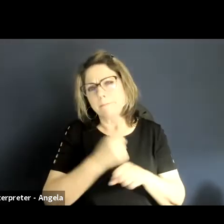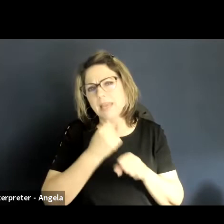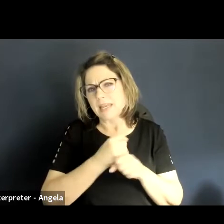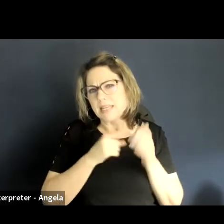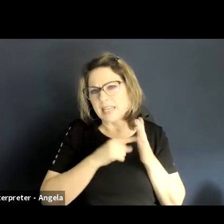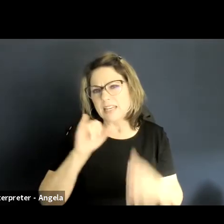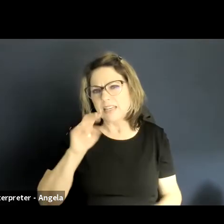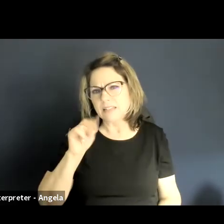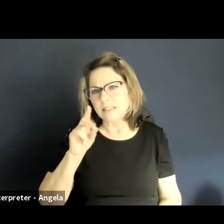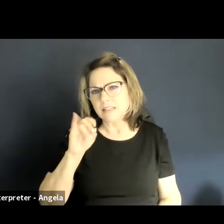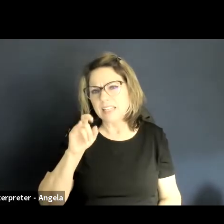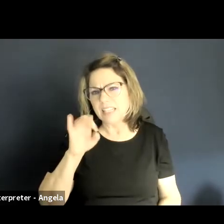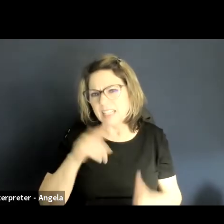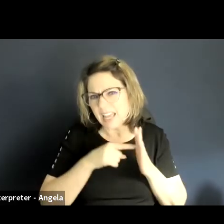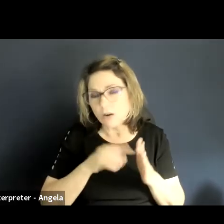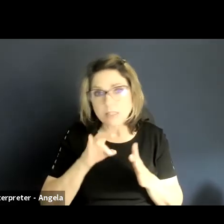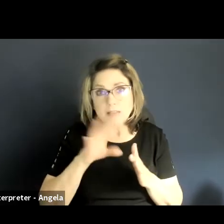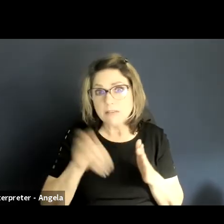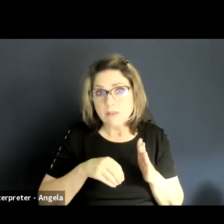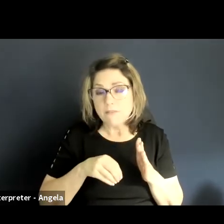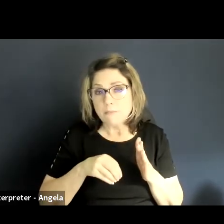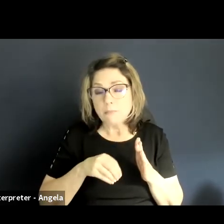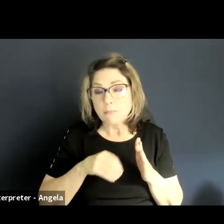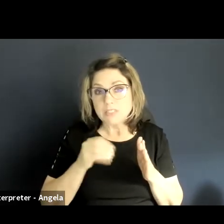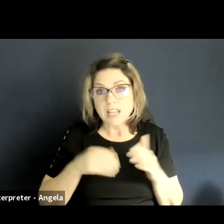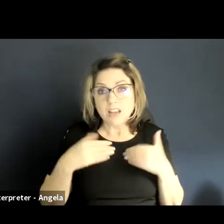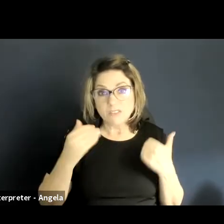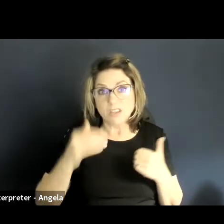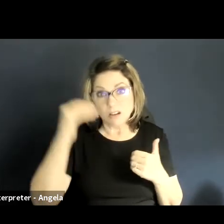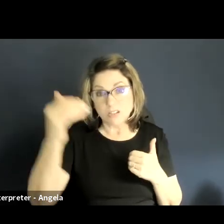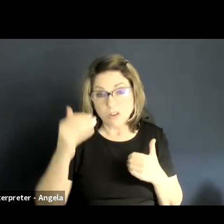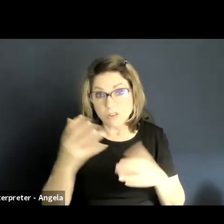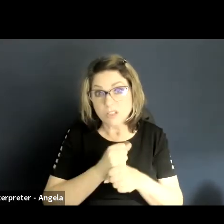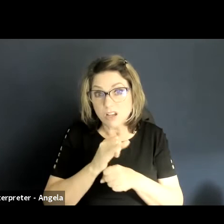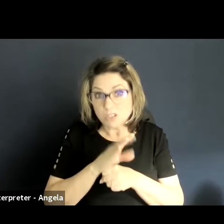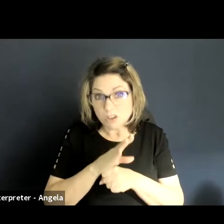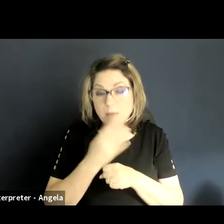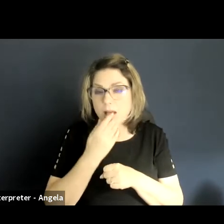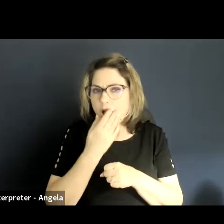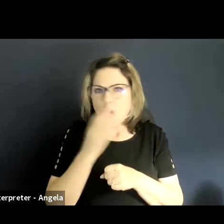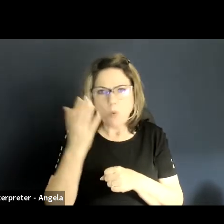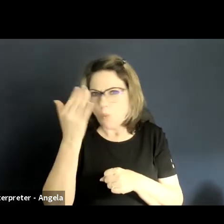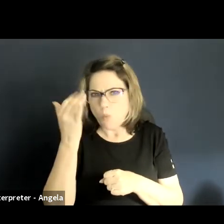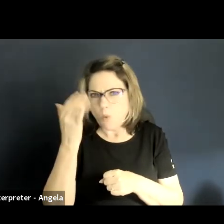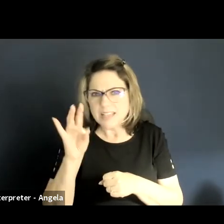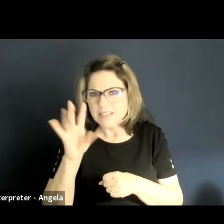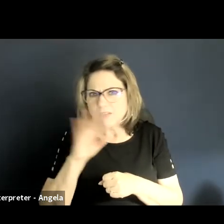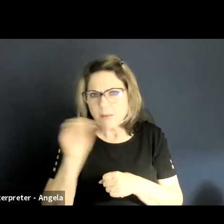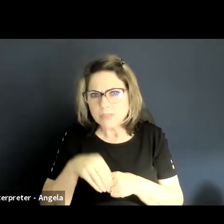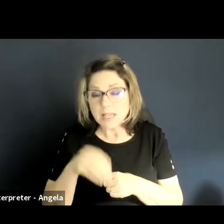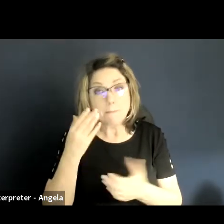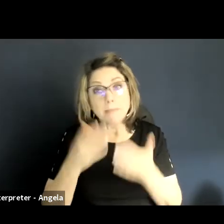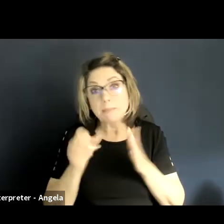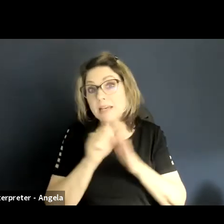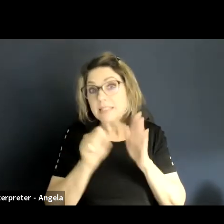where 75% of the young adults in your program were obtaining competitive employment, why 75%? Perhaps there's a state